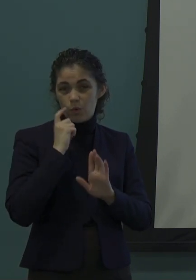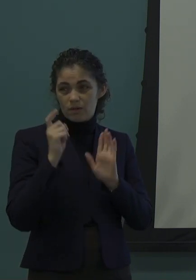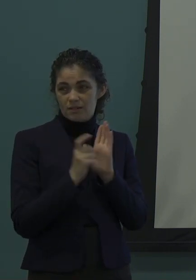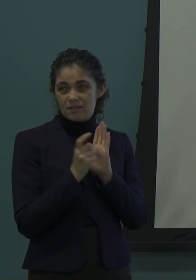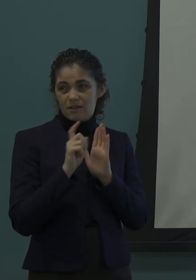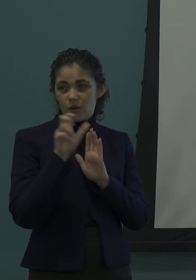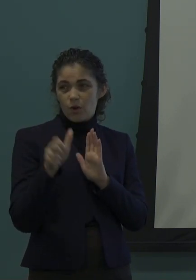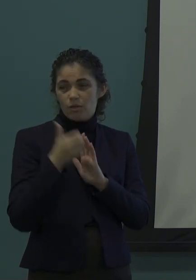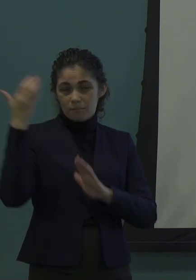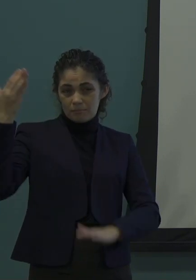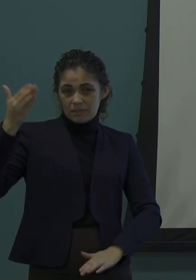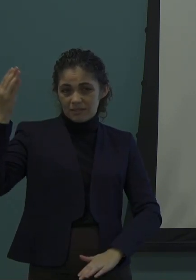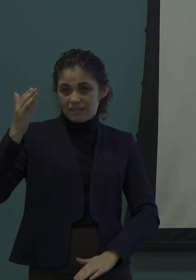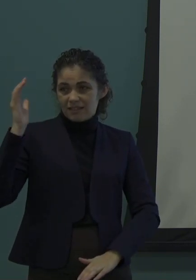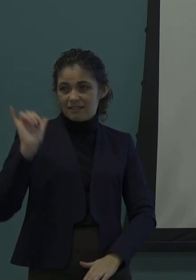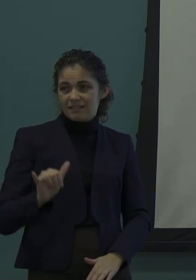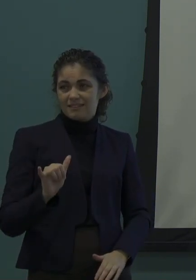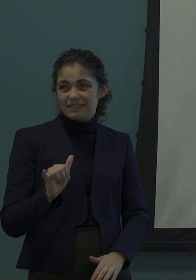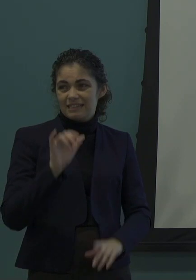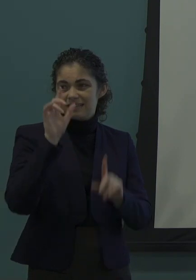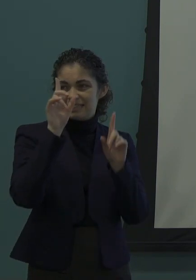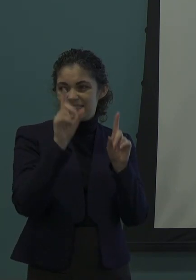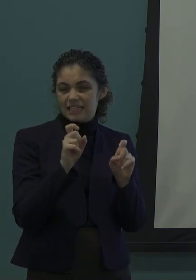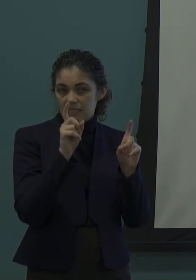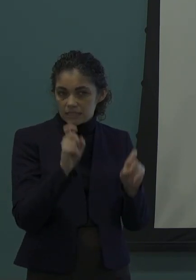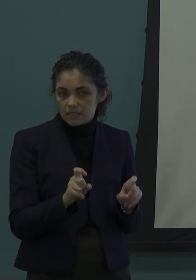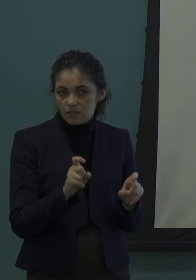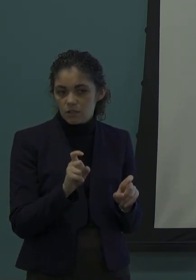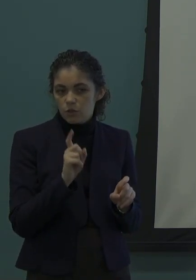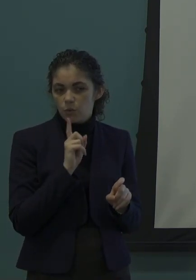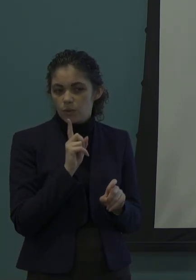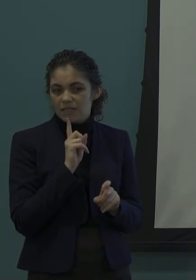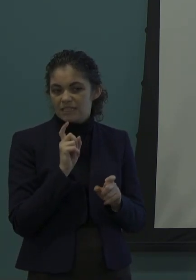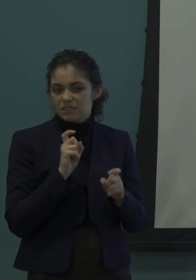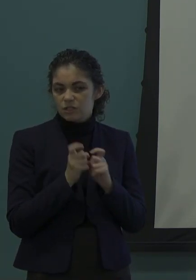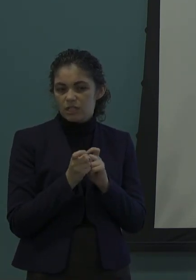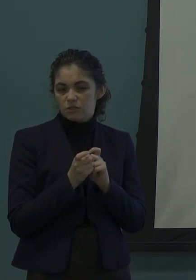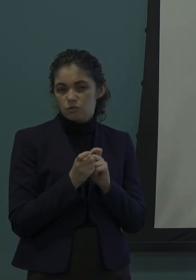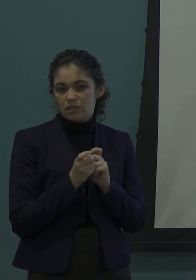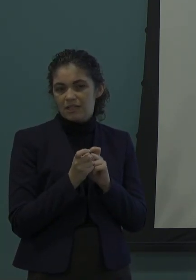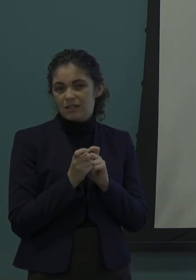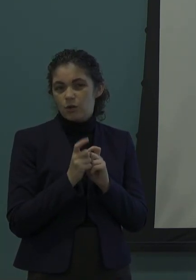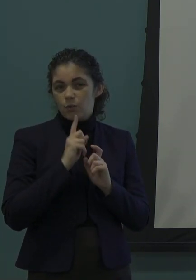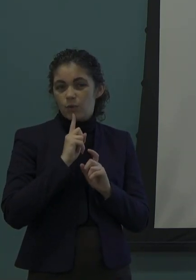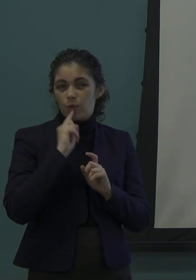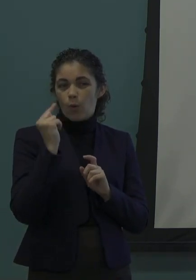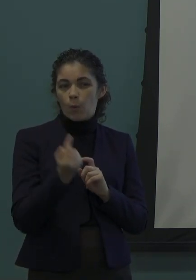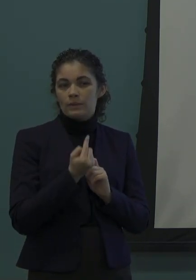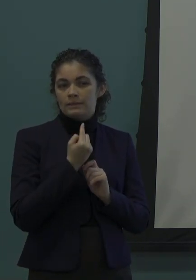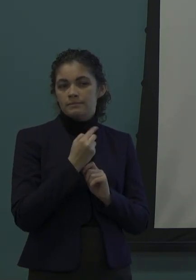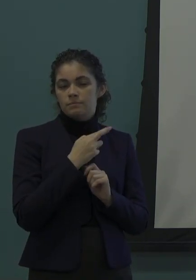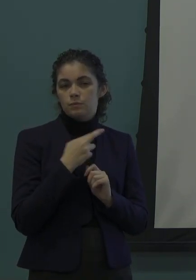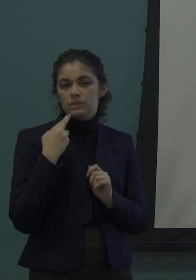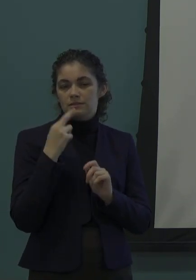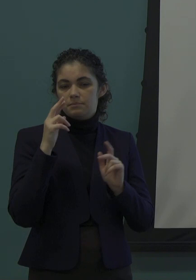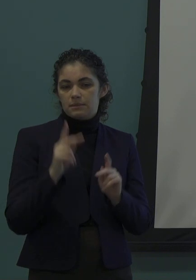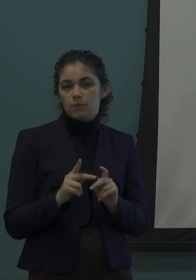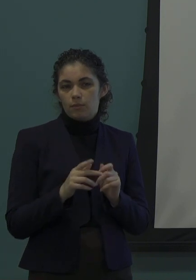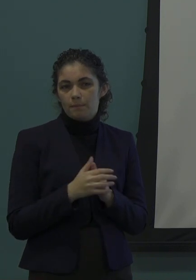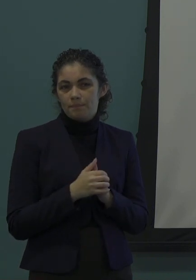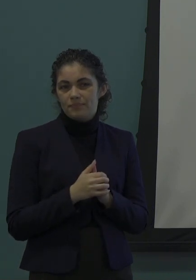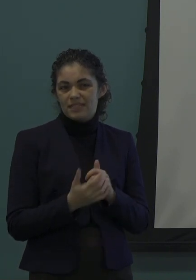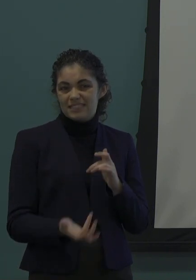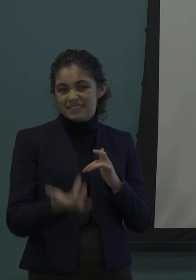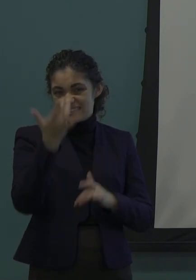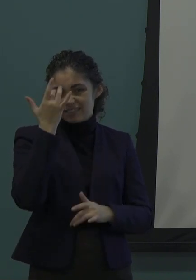our other briefings I've talked about testing being stratified or tiered for those at highest risk for being